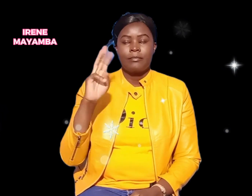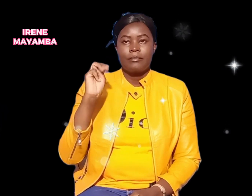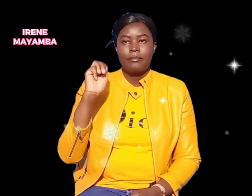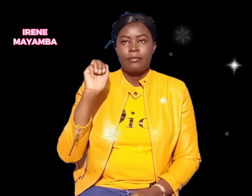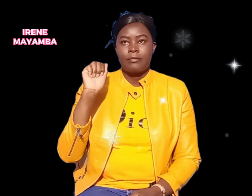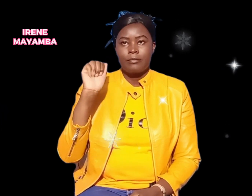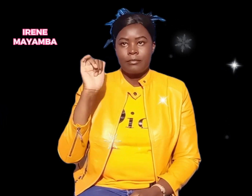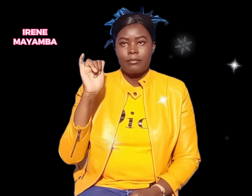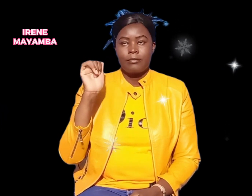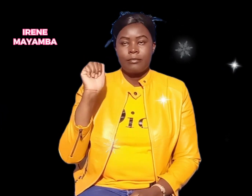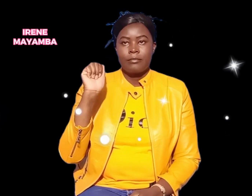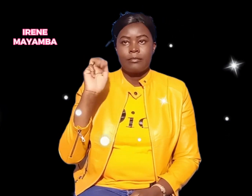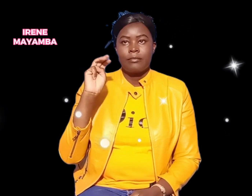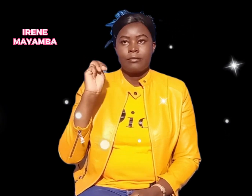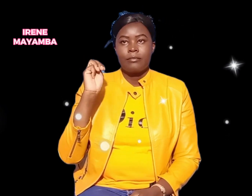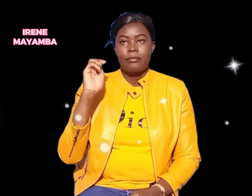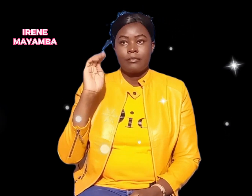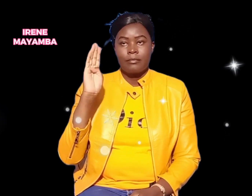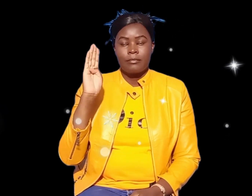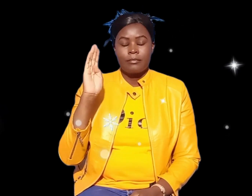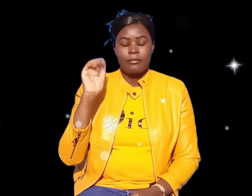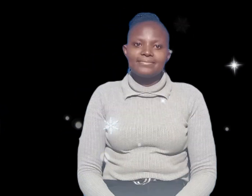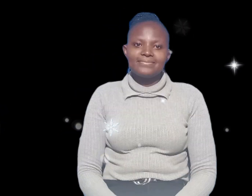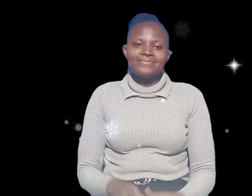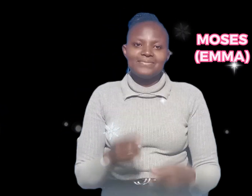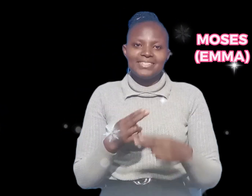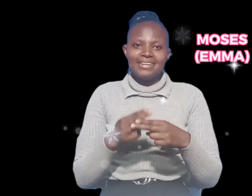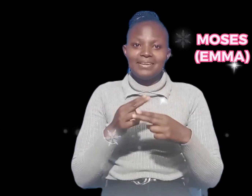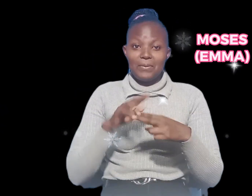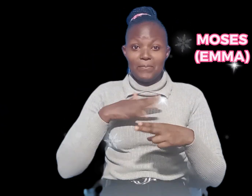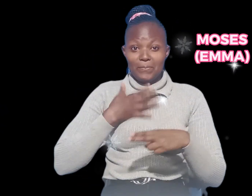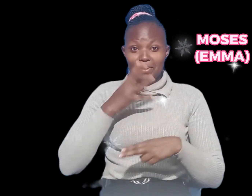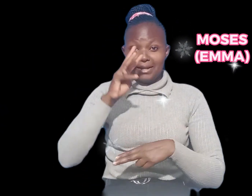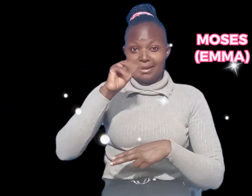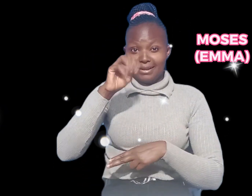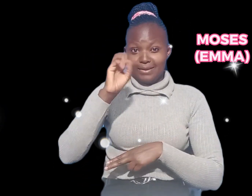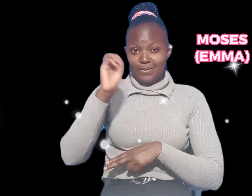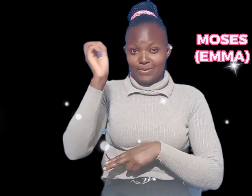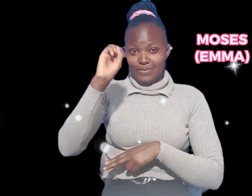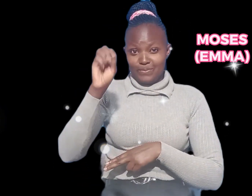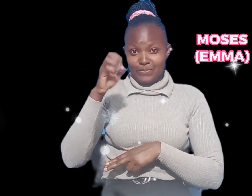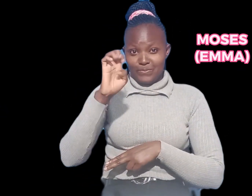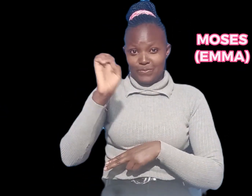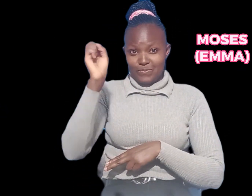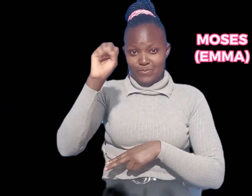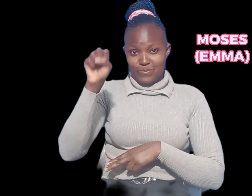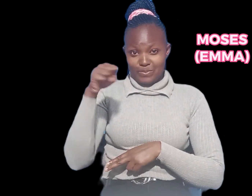learning sign language at THIKA Technical. Is Moses Dogo Karam. I am a student at THIKA